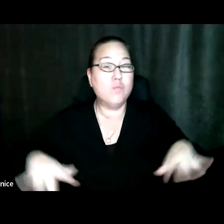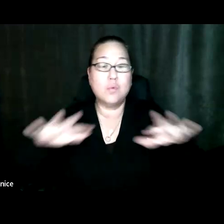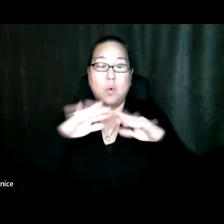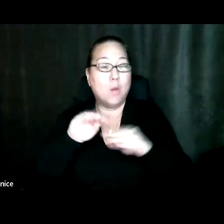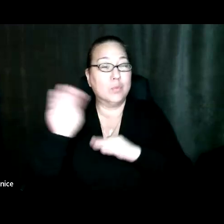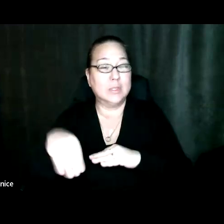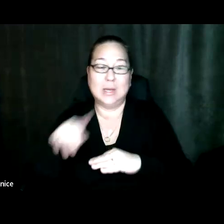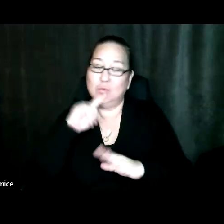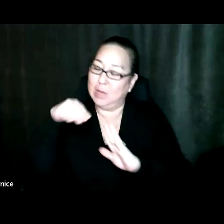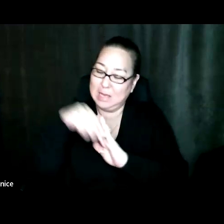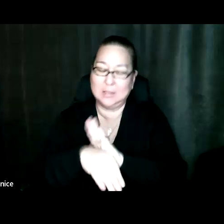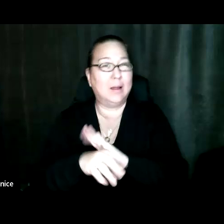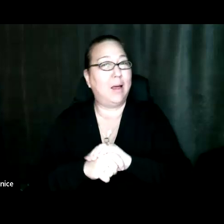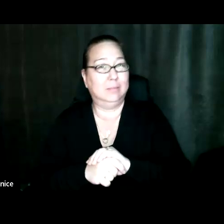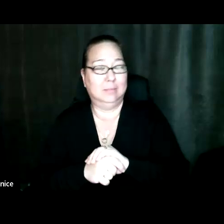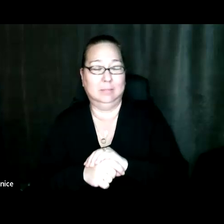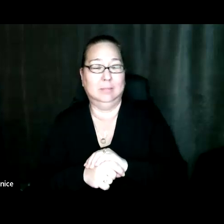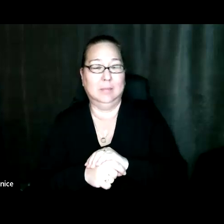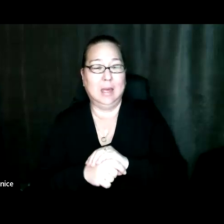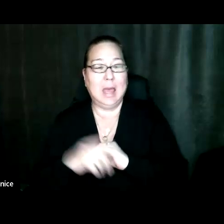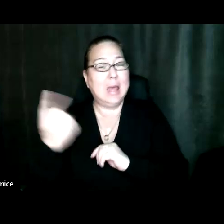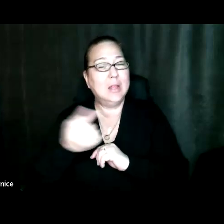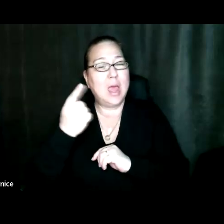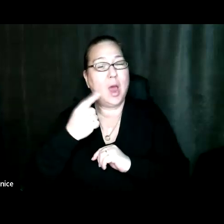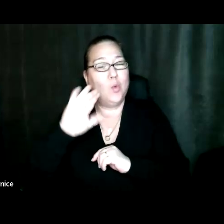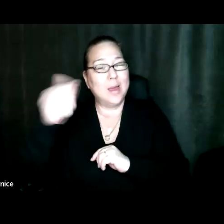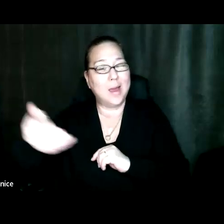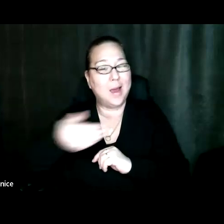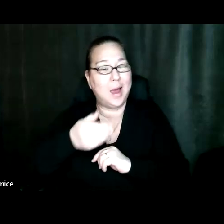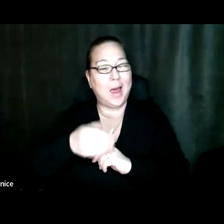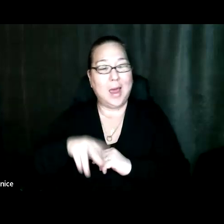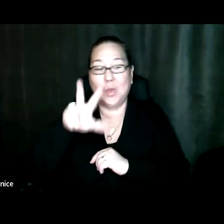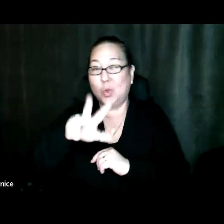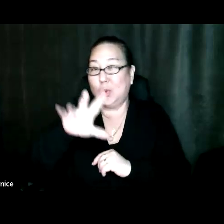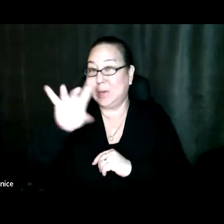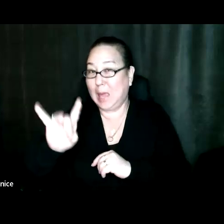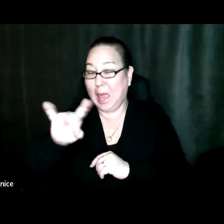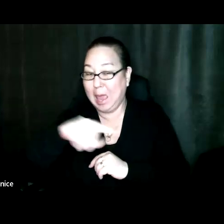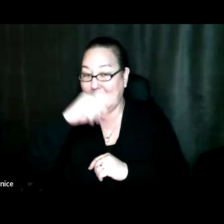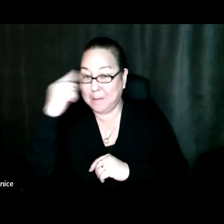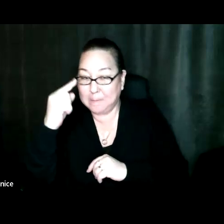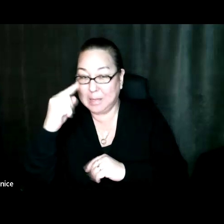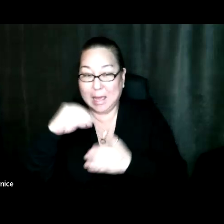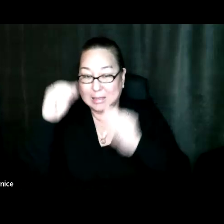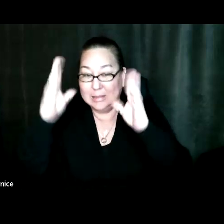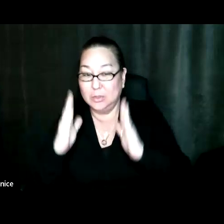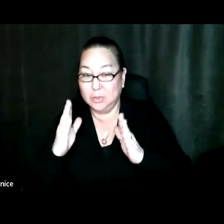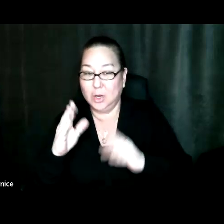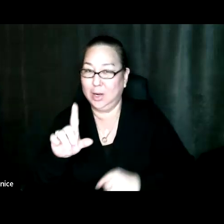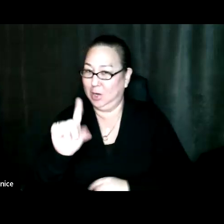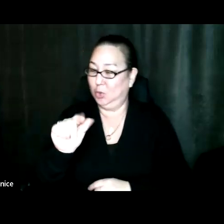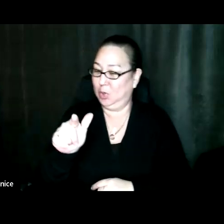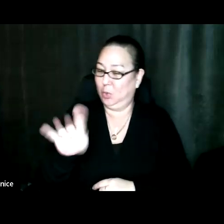educators. BPS hired only 38 Black teachers in 2024. That is half the number hired 2 years